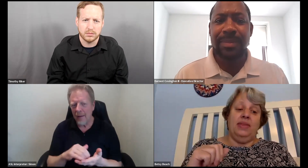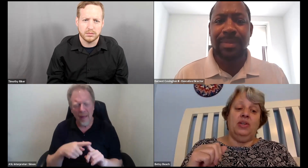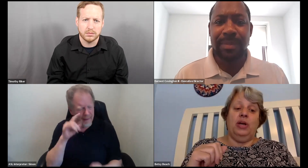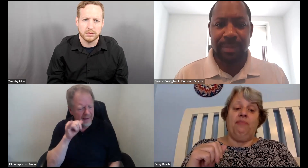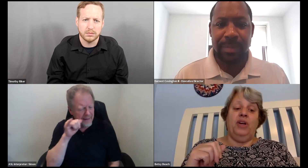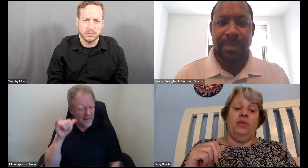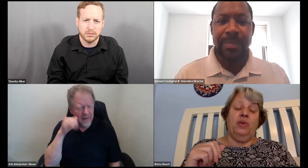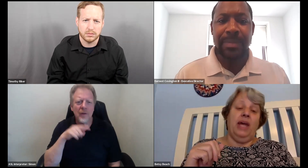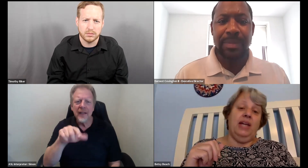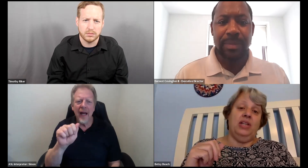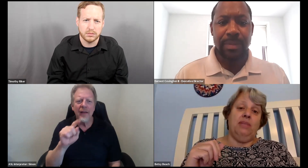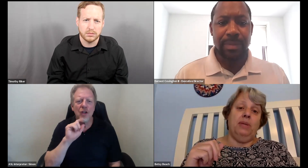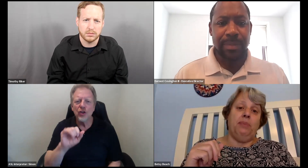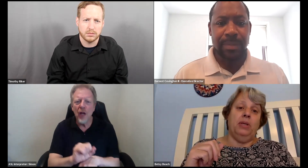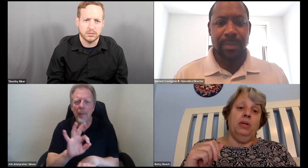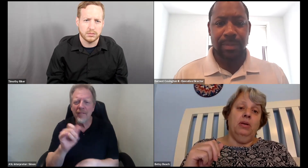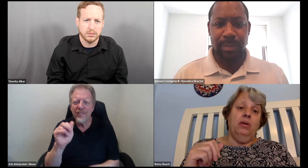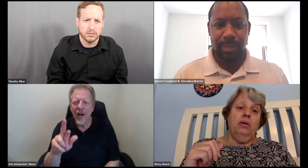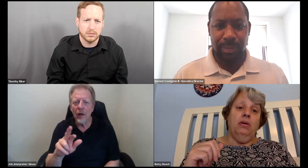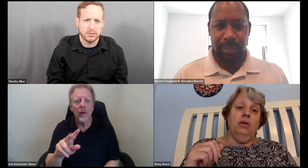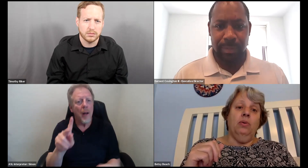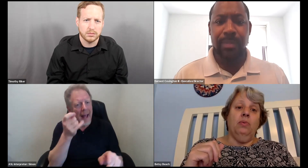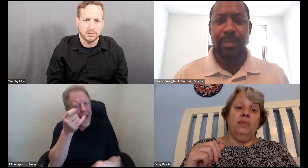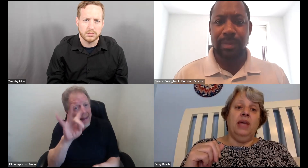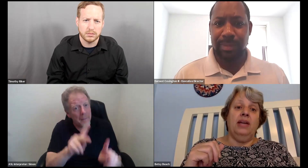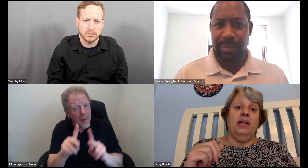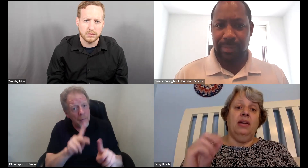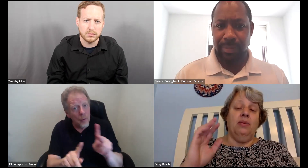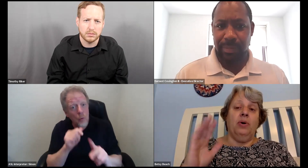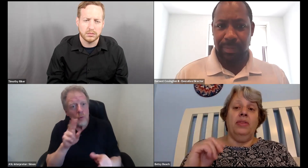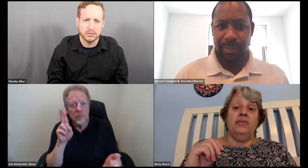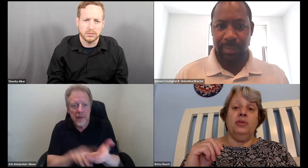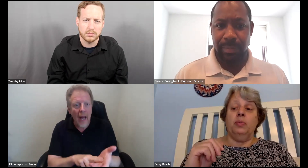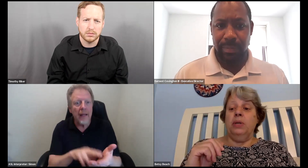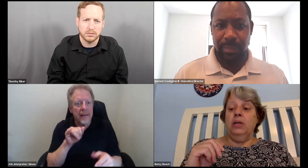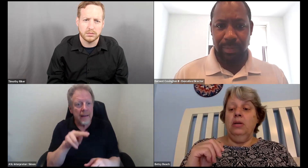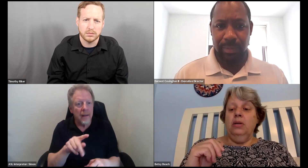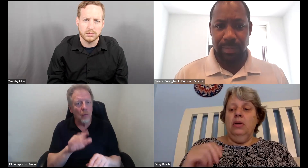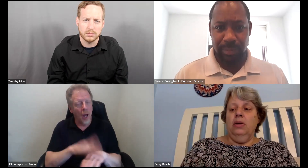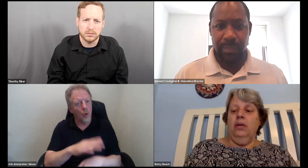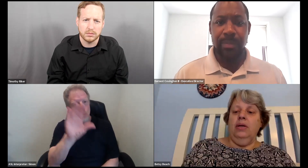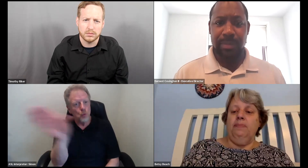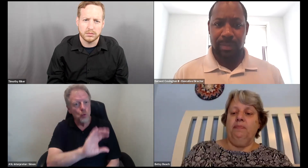was at the job fair. There were 18 people who signed in and were on the Zoom.